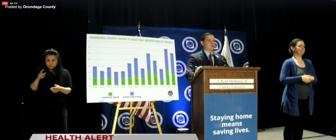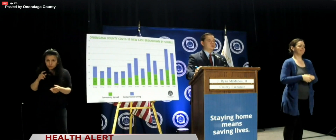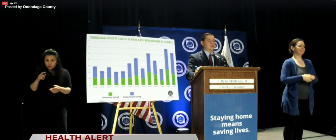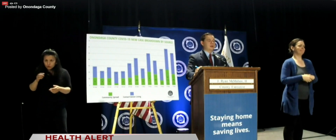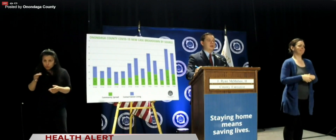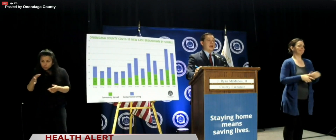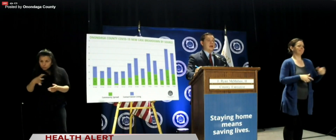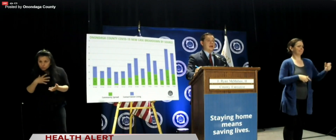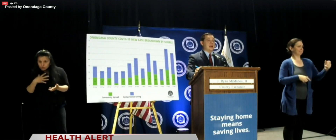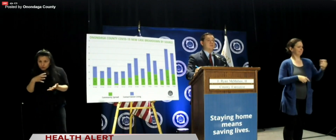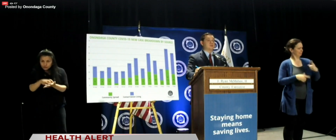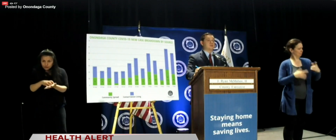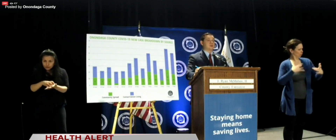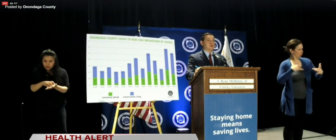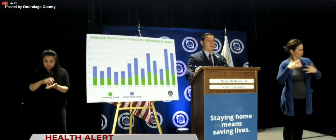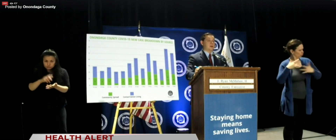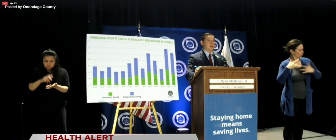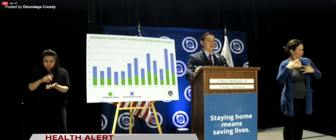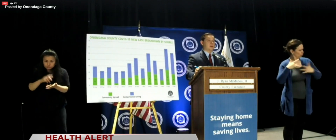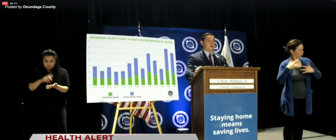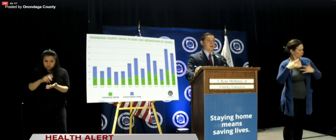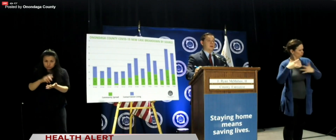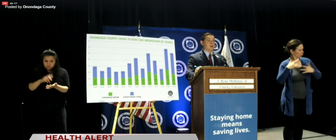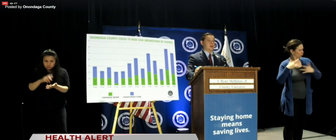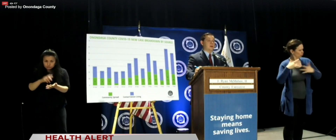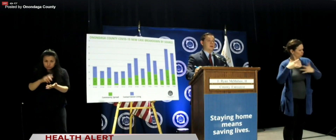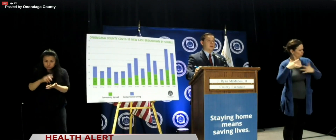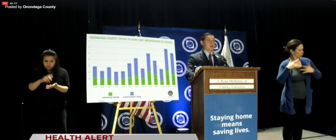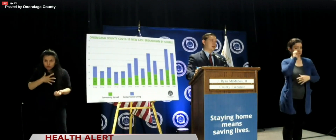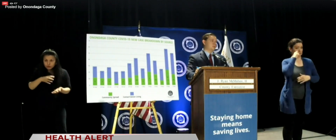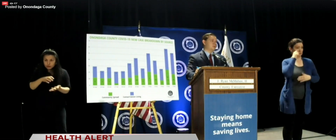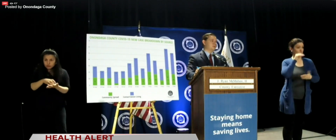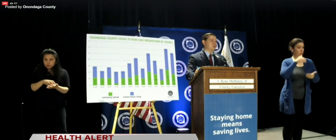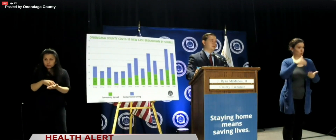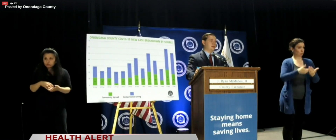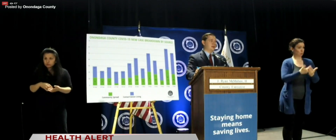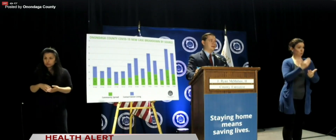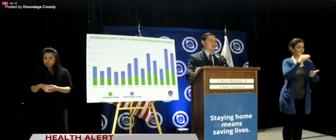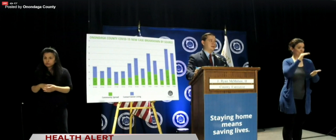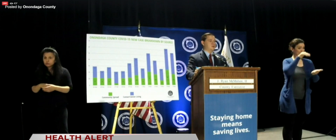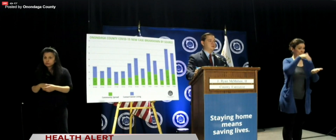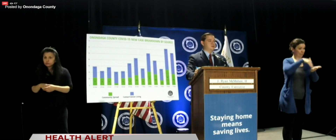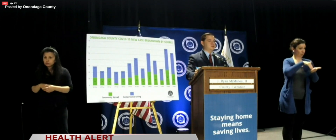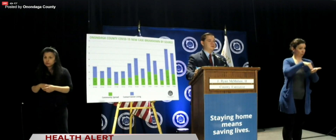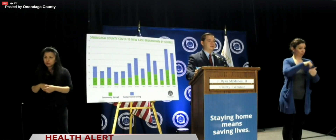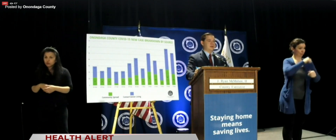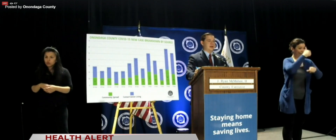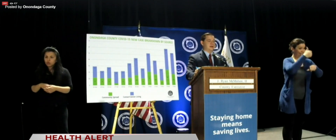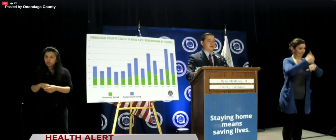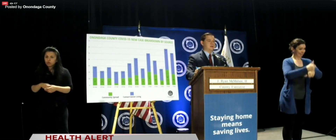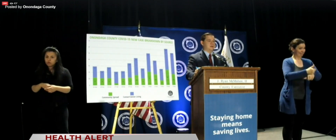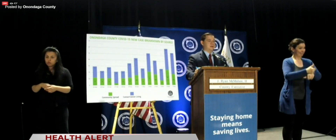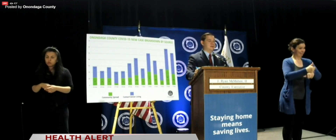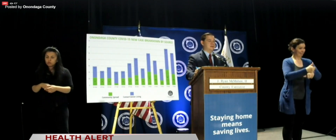Yeah, I am concerned about the tracking and tracing, and I'm concerned that I can't use their data